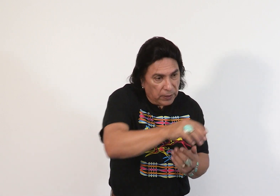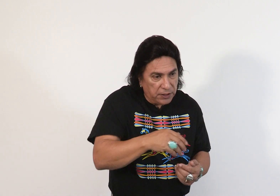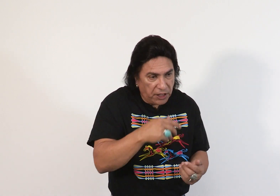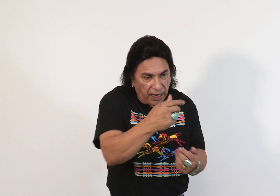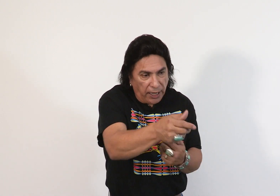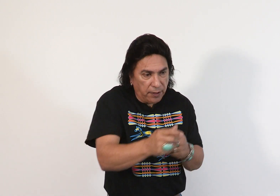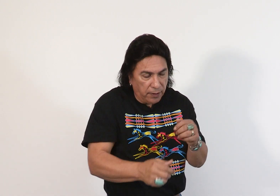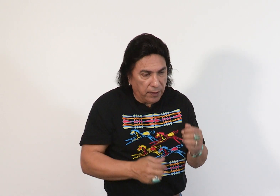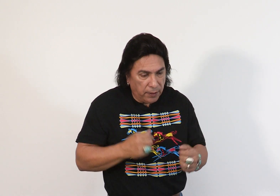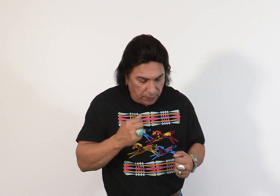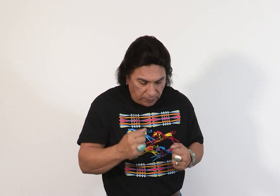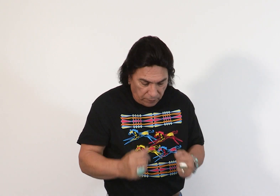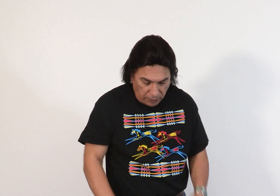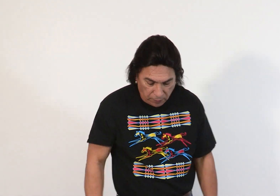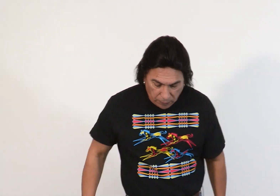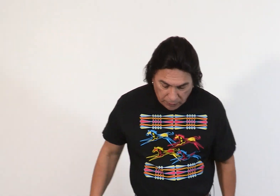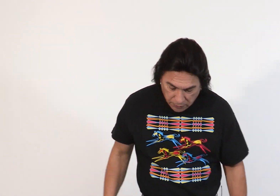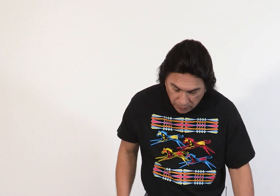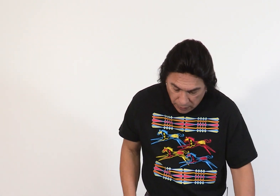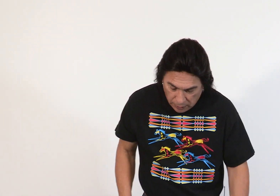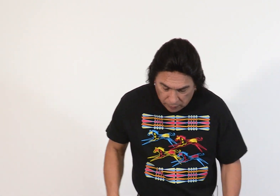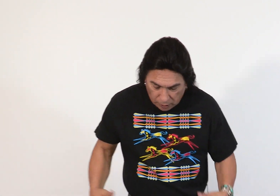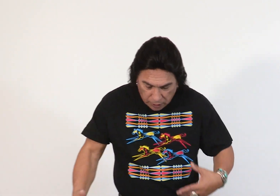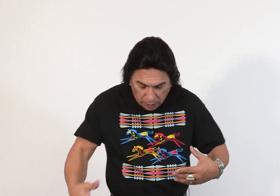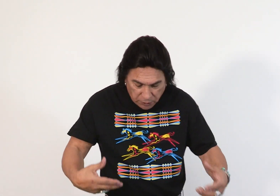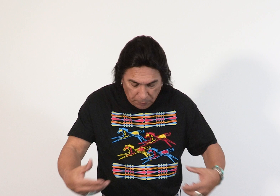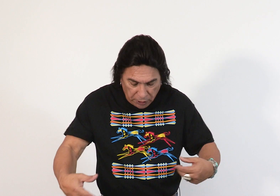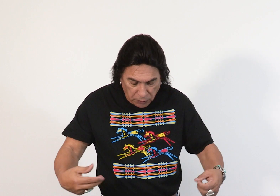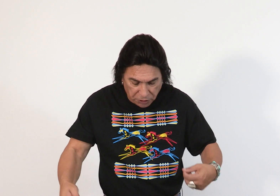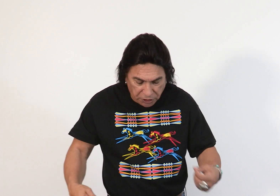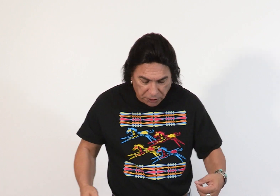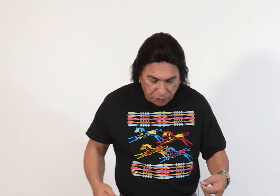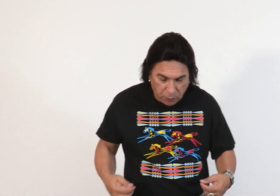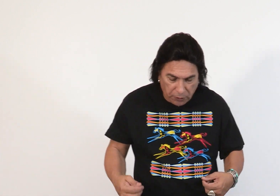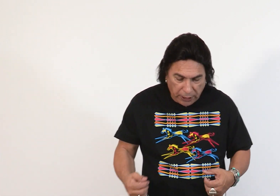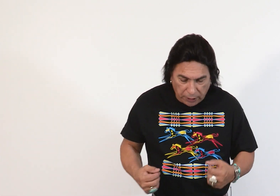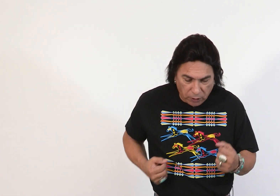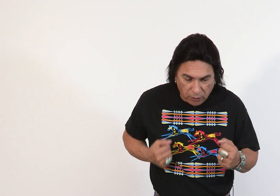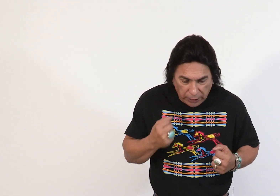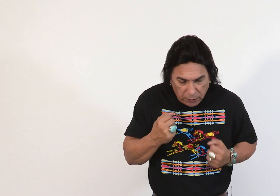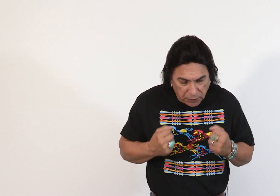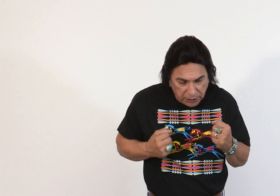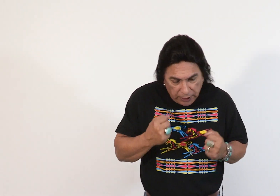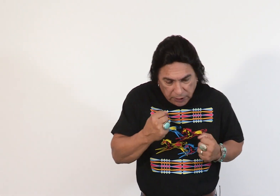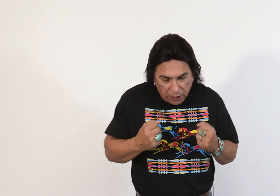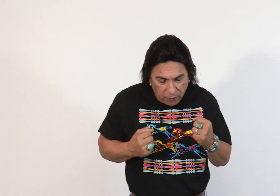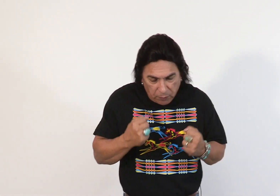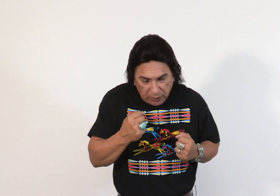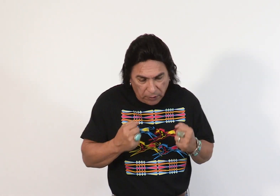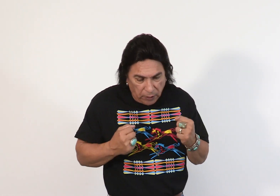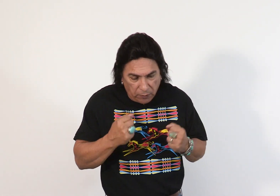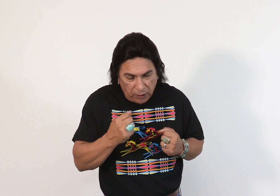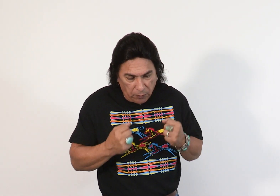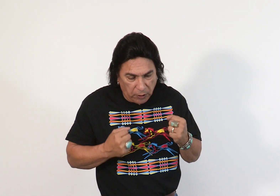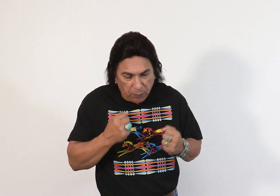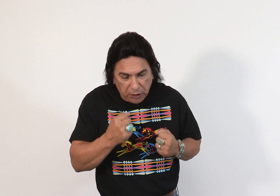he's ahead in that race. A lot of times they may use a gesture with that, you know, like you would see this here, could be